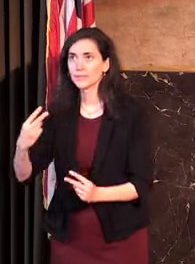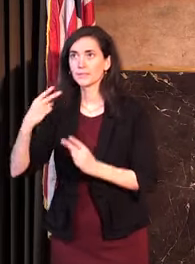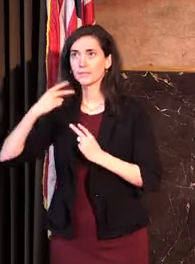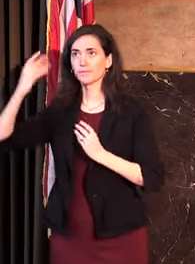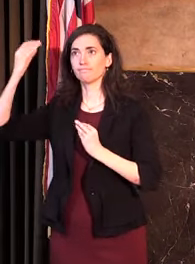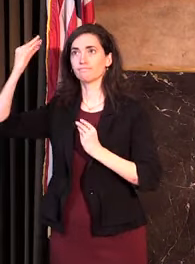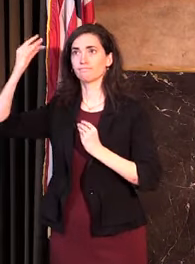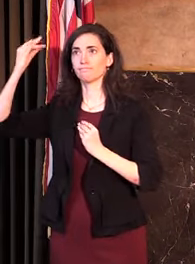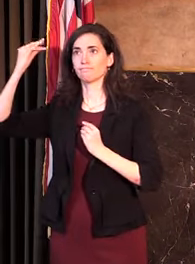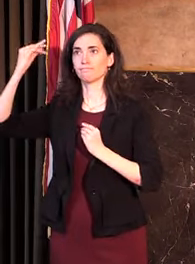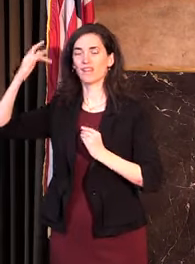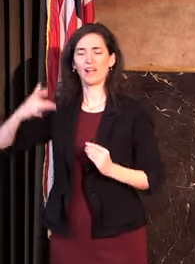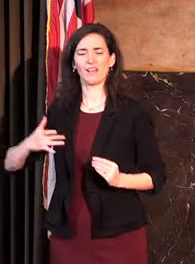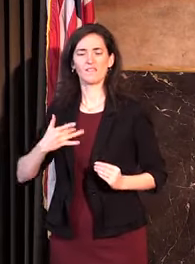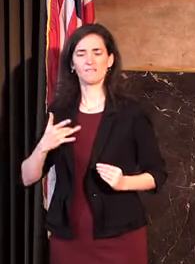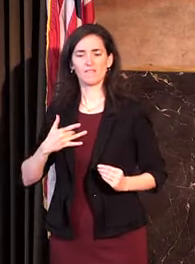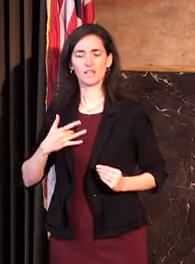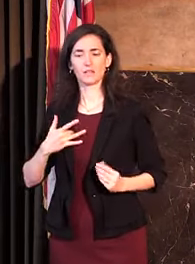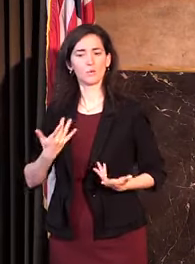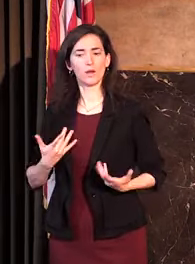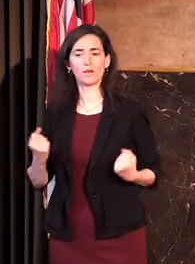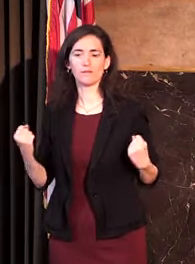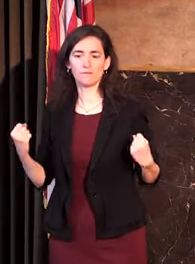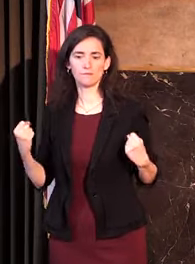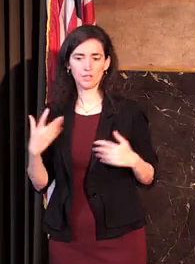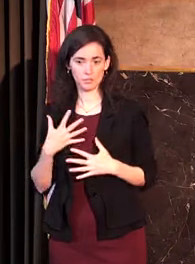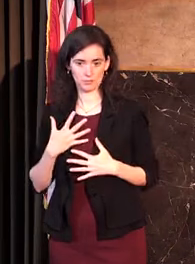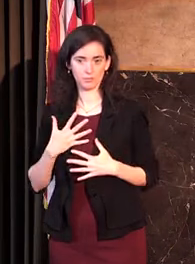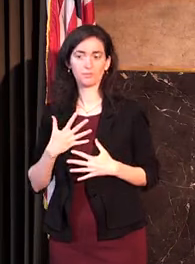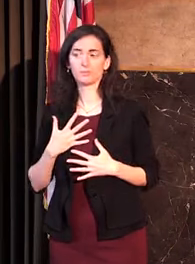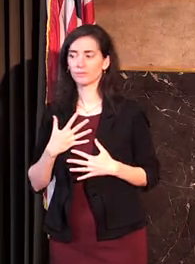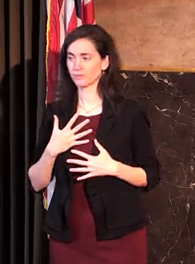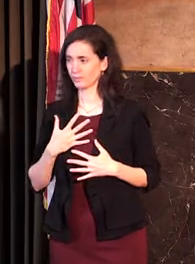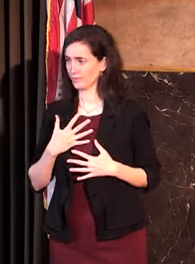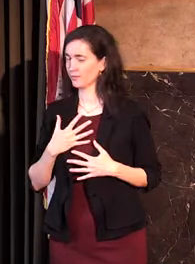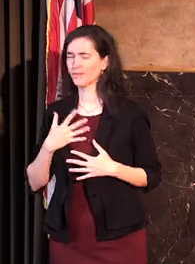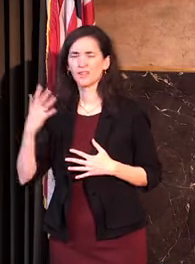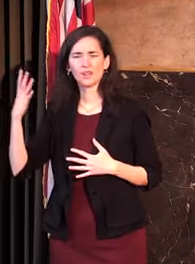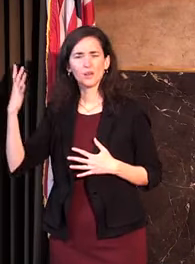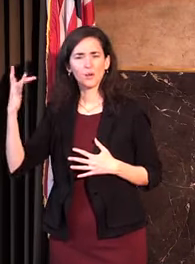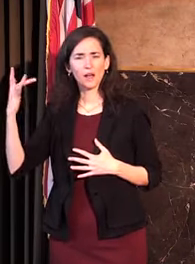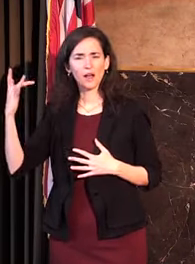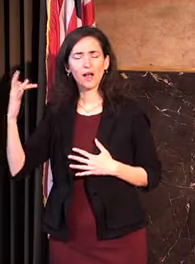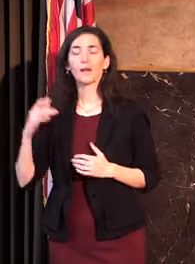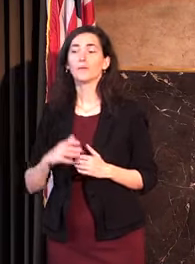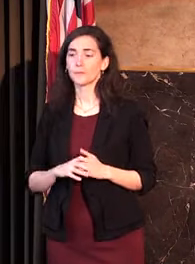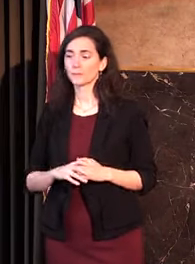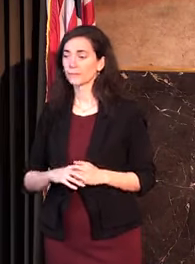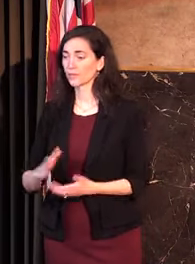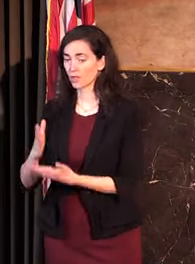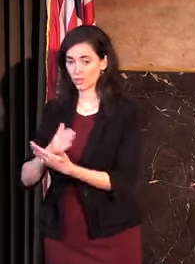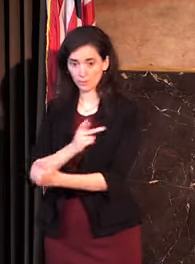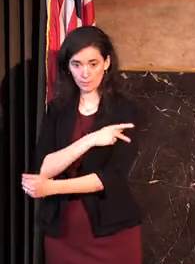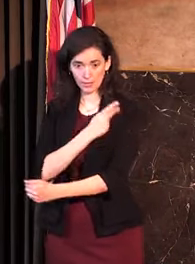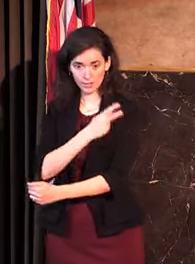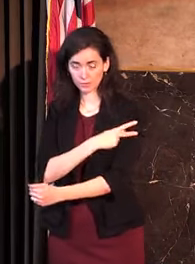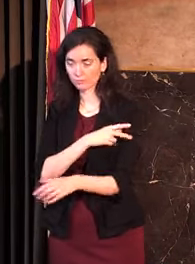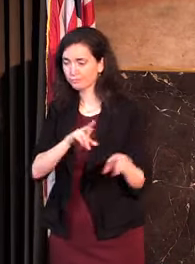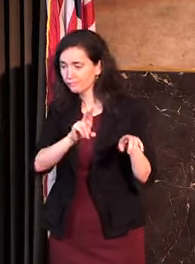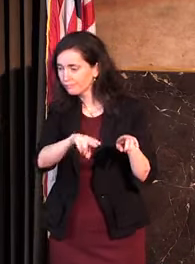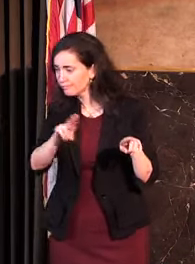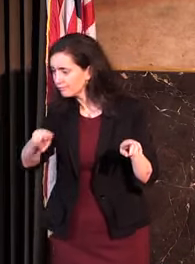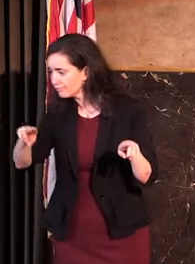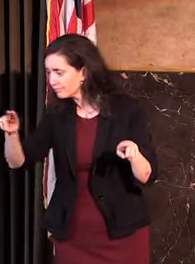mind is fear. Fear. Because when I took care of patients,